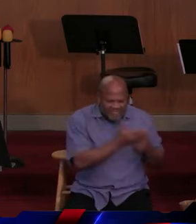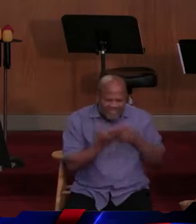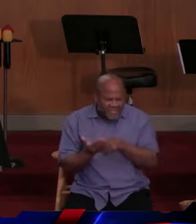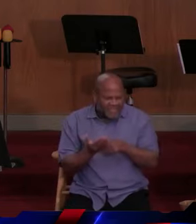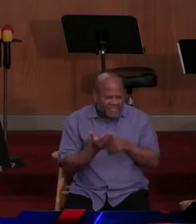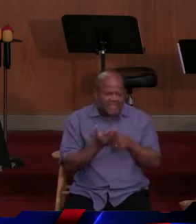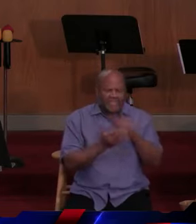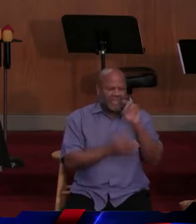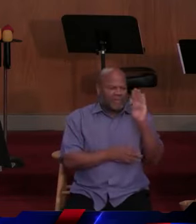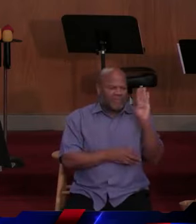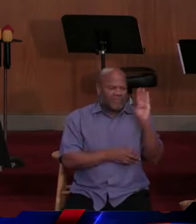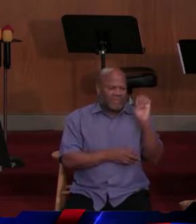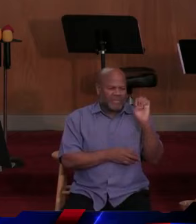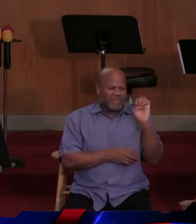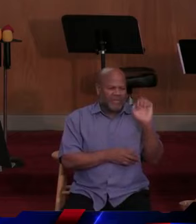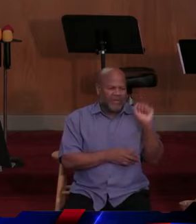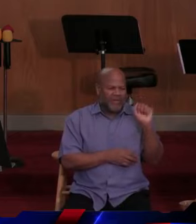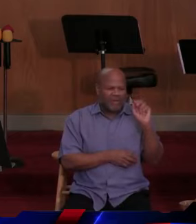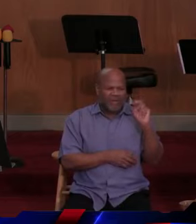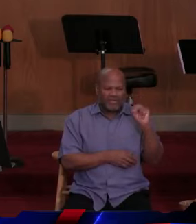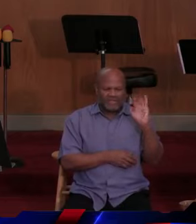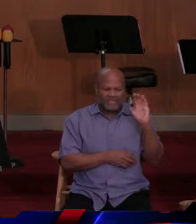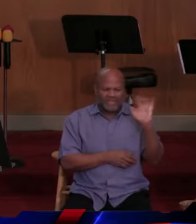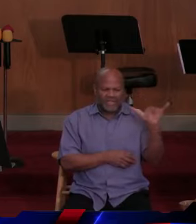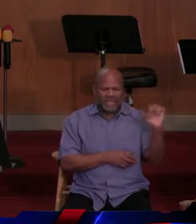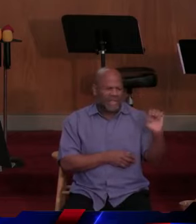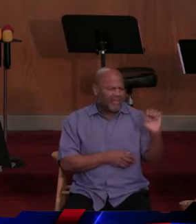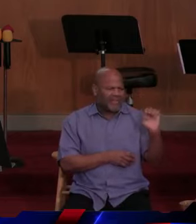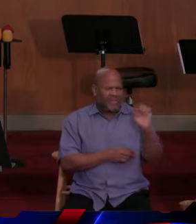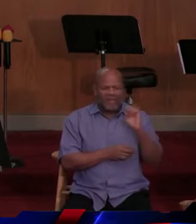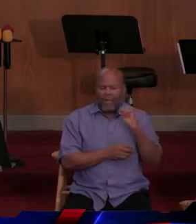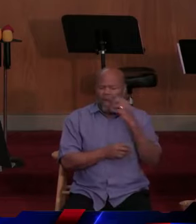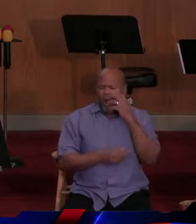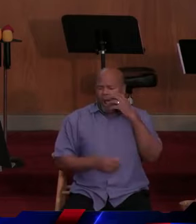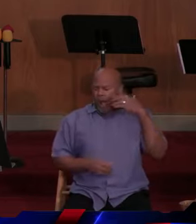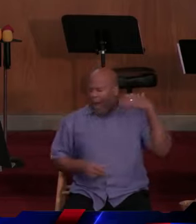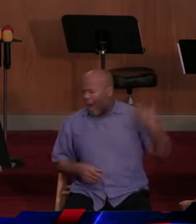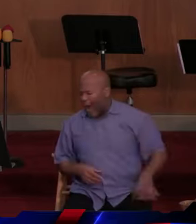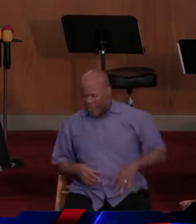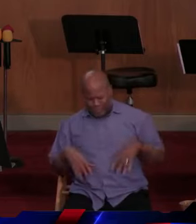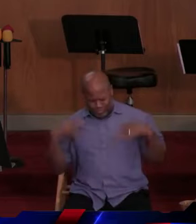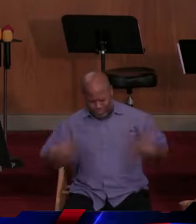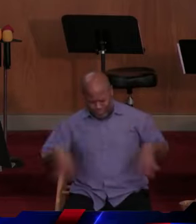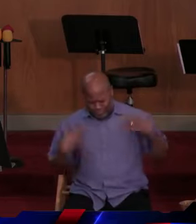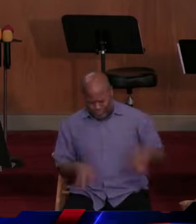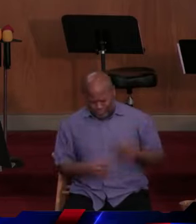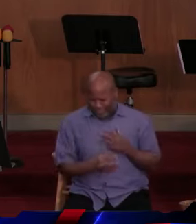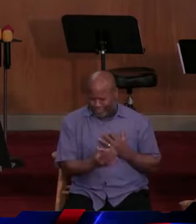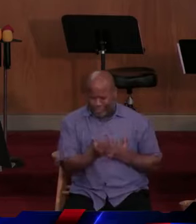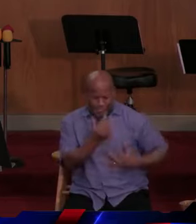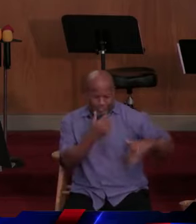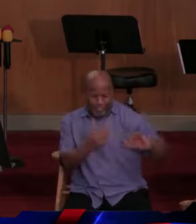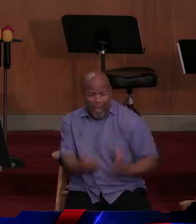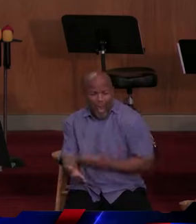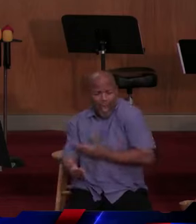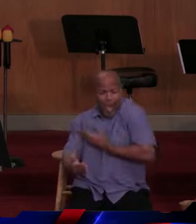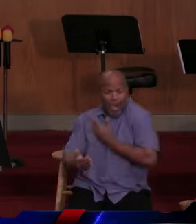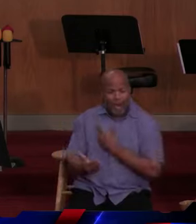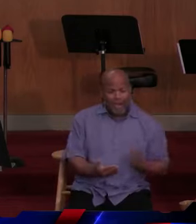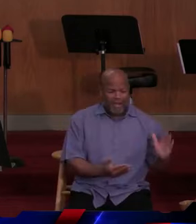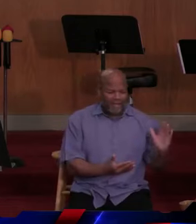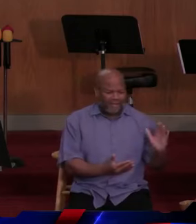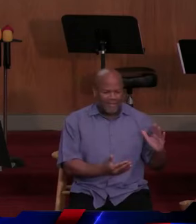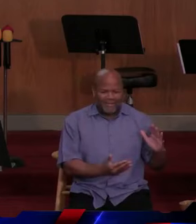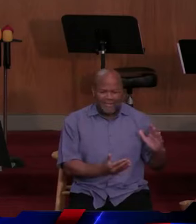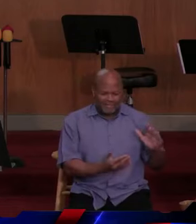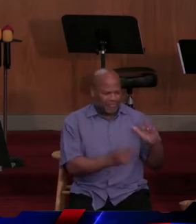to ever hit the airways. But you and I both know that the king of pop, the